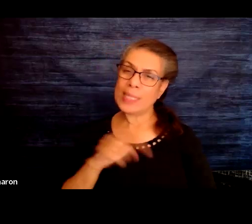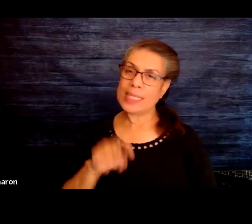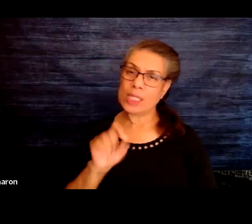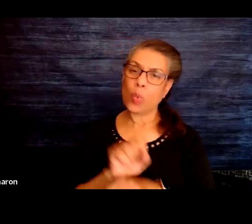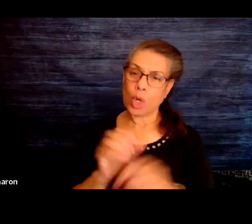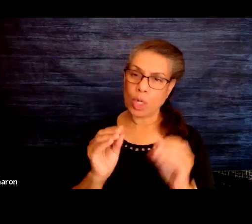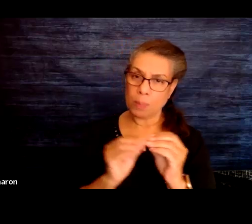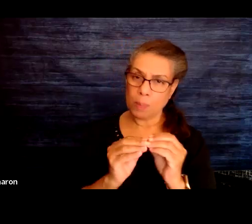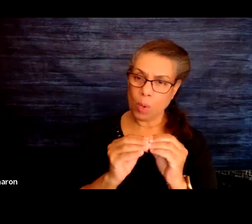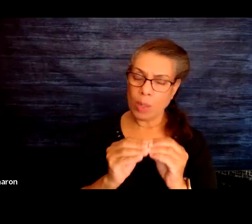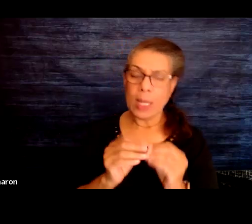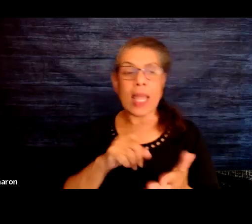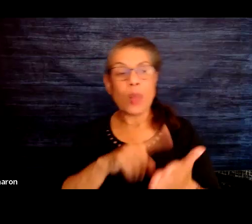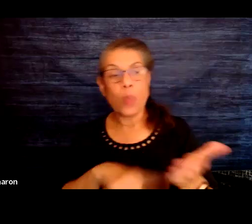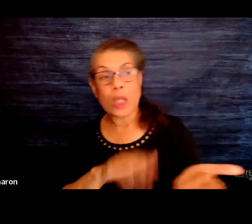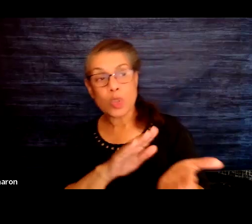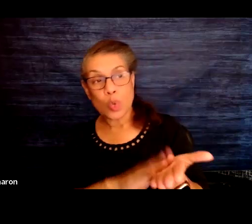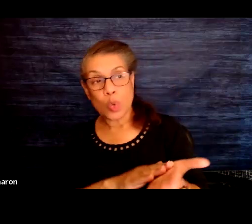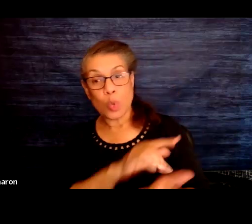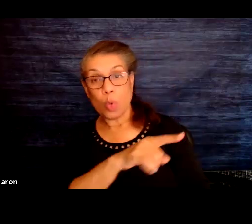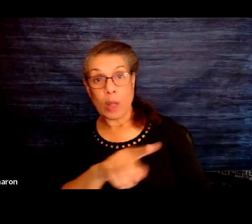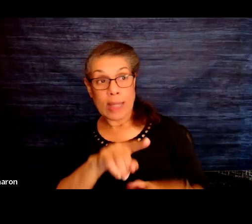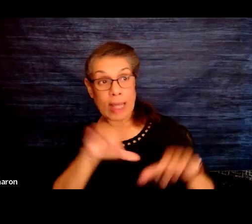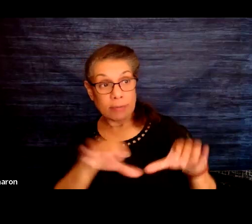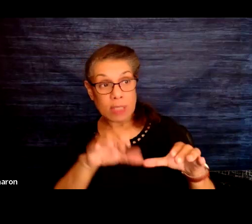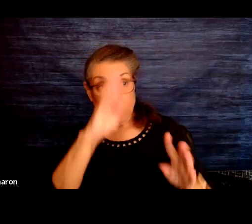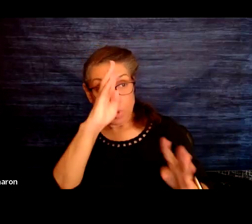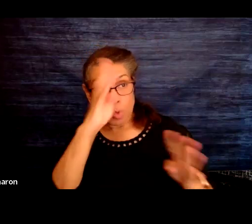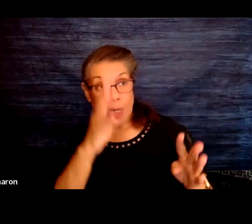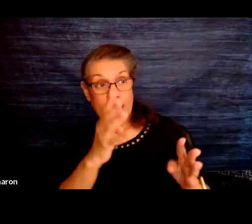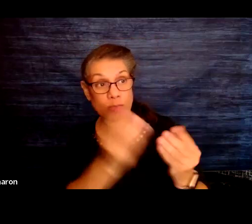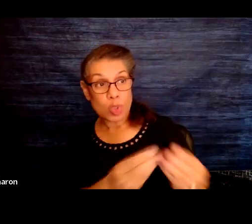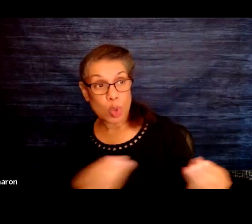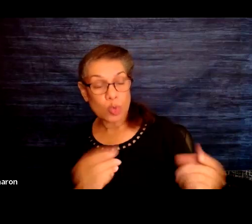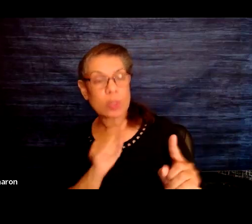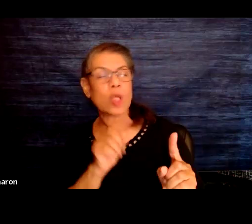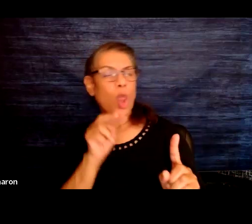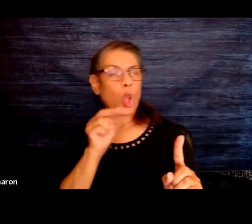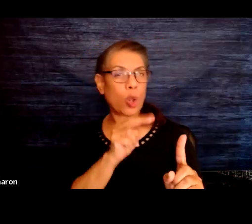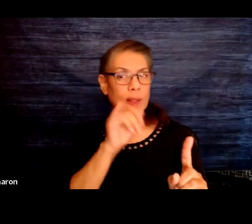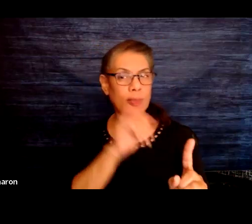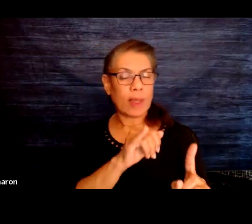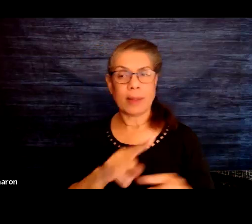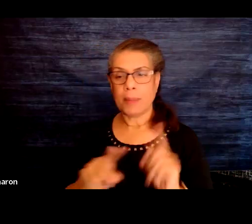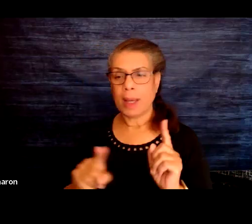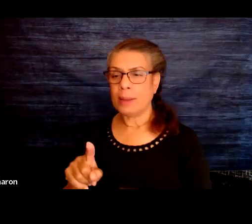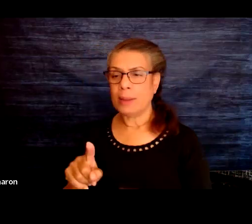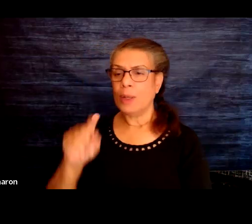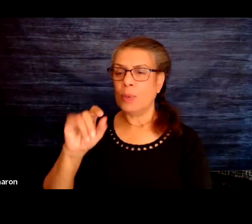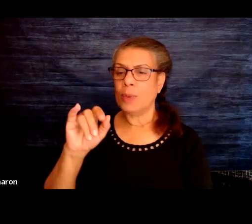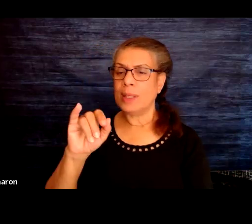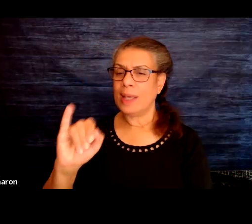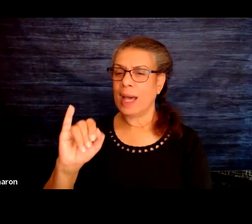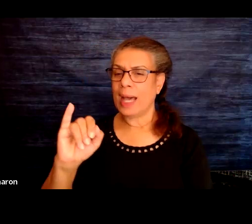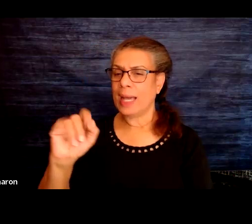And like look at the schools that have been creative in how they're approaching that to say, what will work. But I do think IPT,